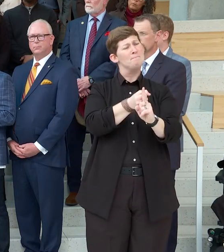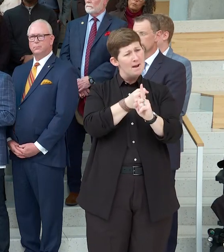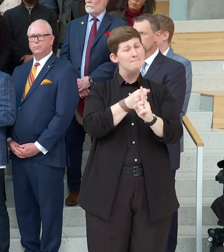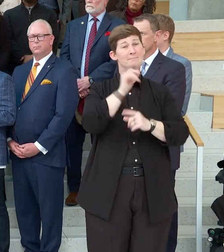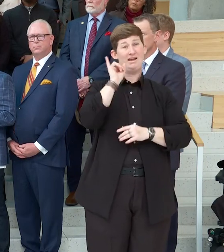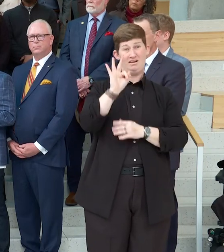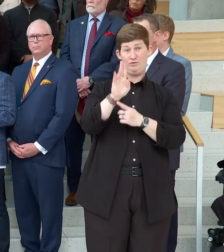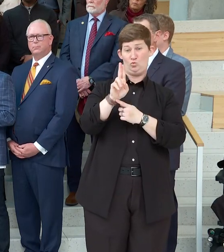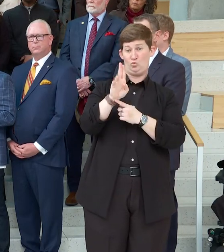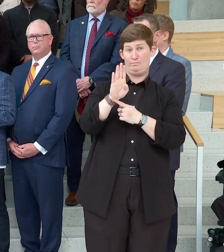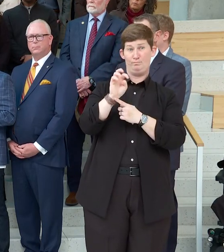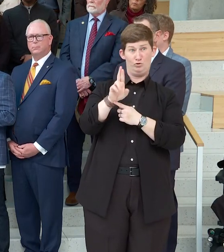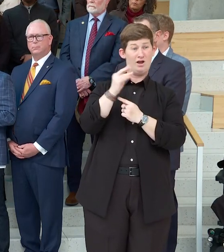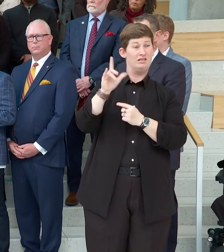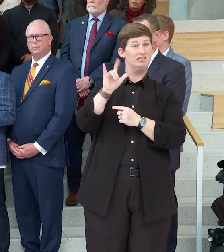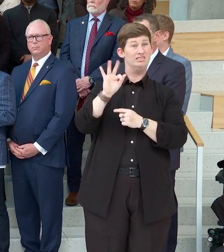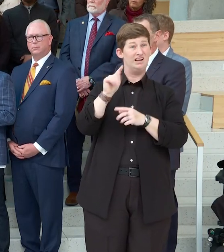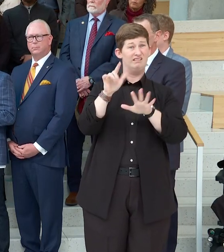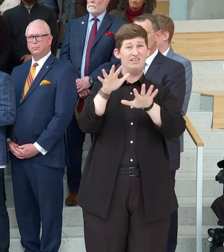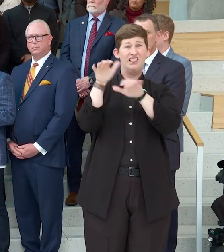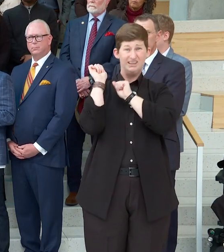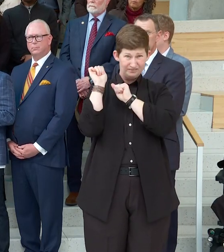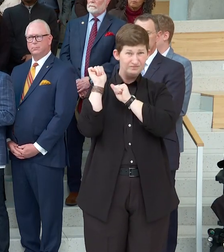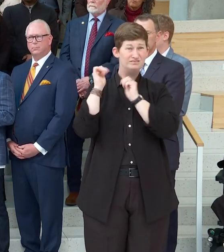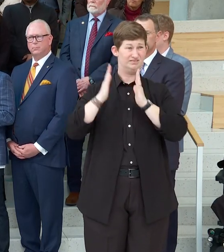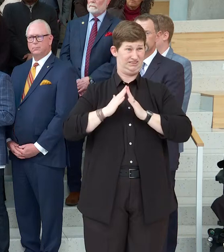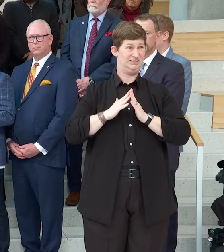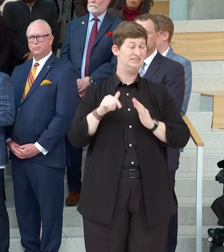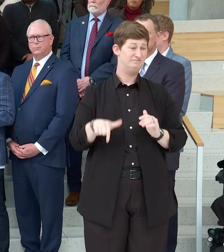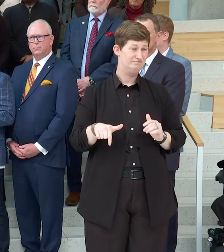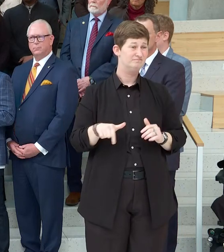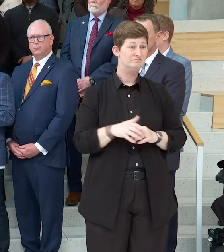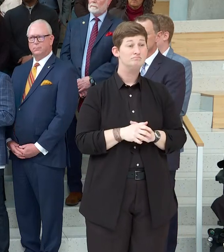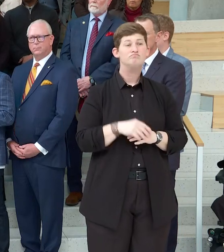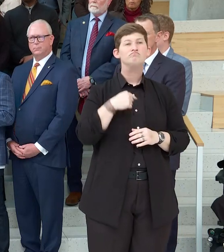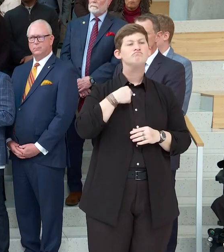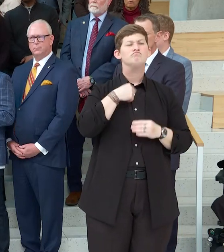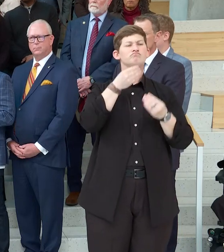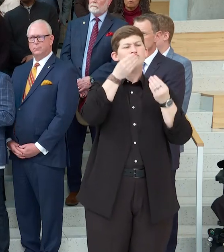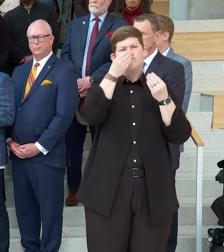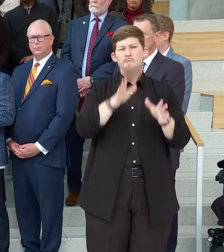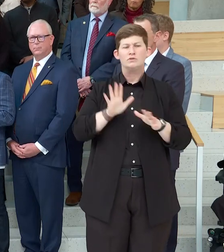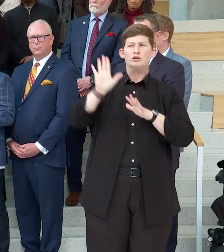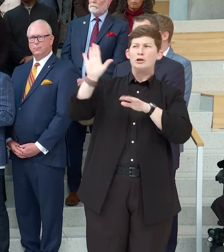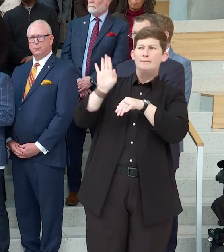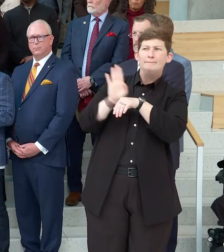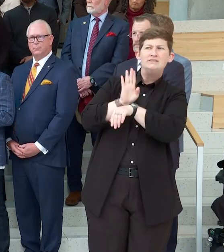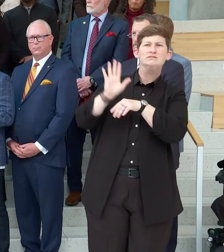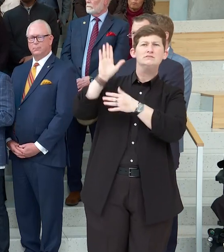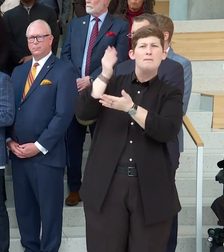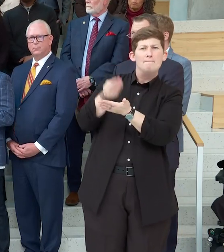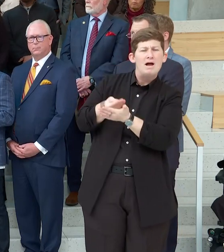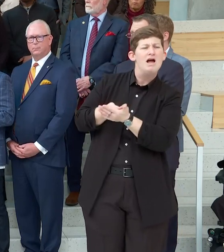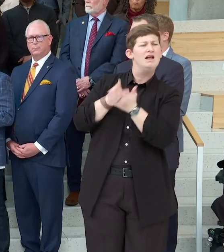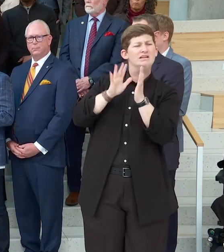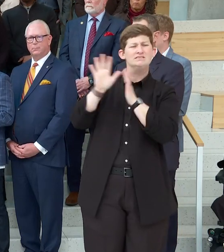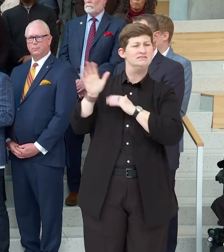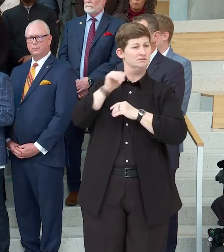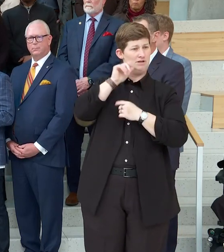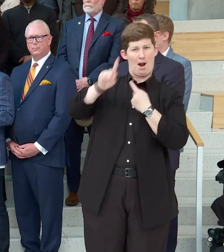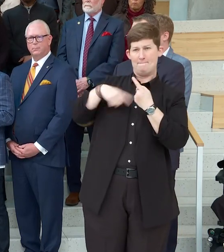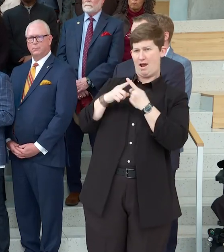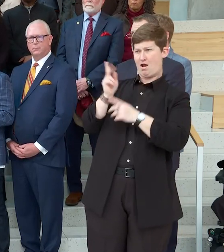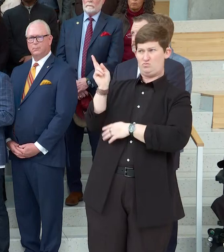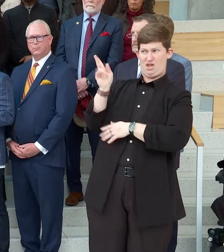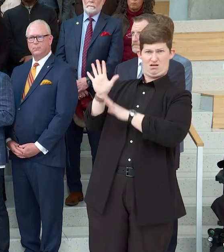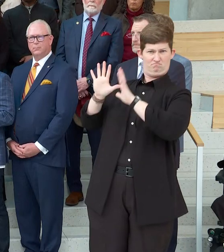Uber and Lyft. I couldn't care less about Uber and Lyft's bottom line. This is not about helping those two